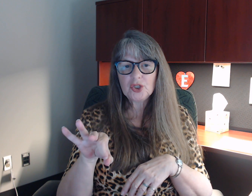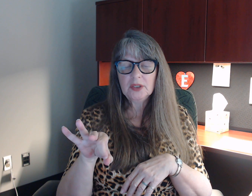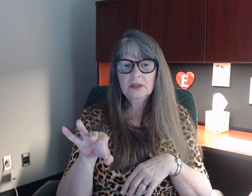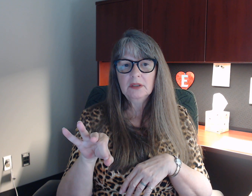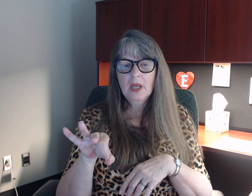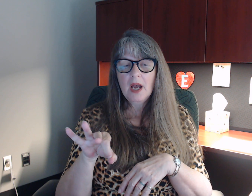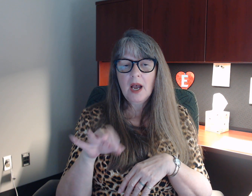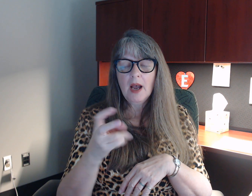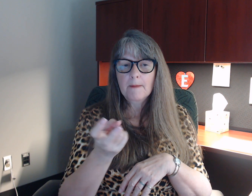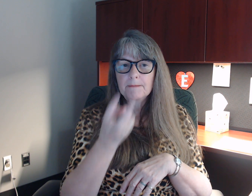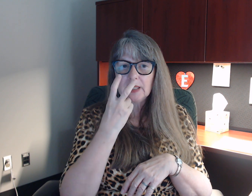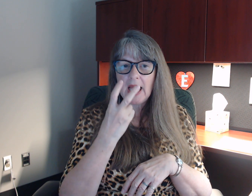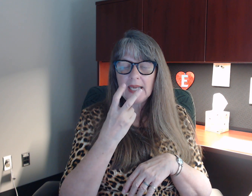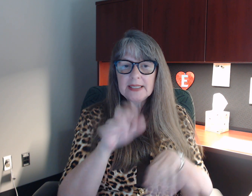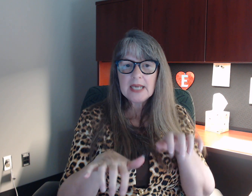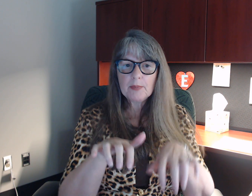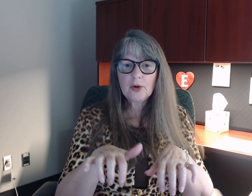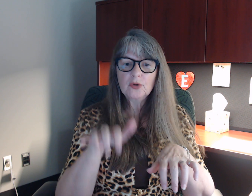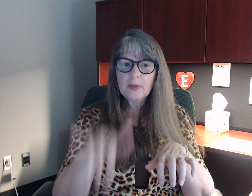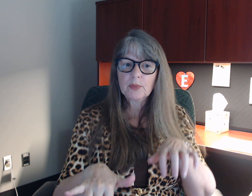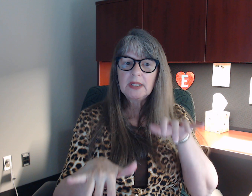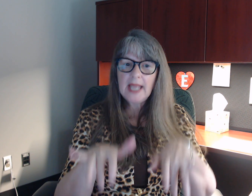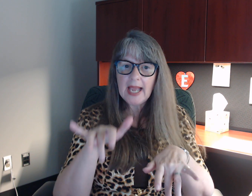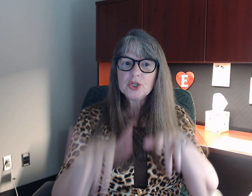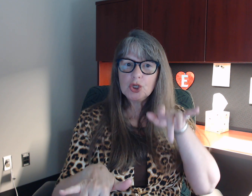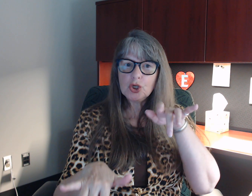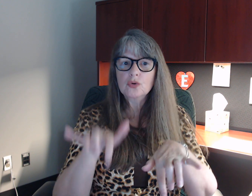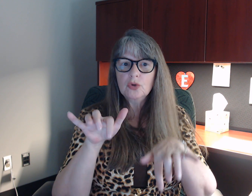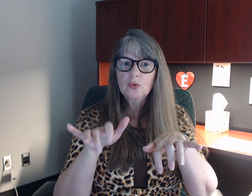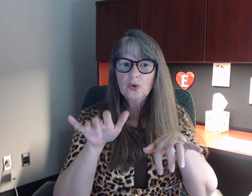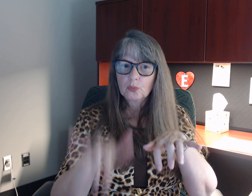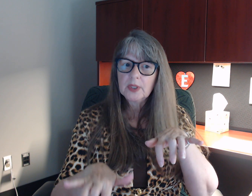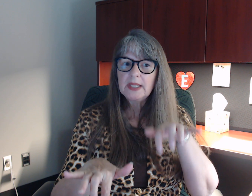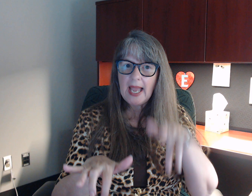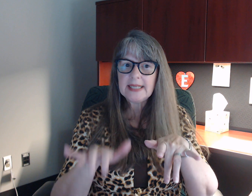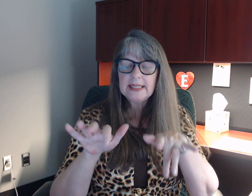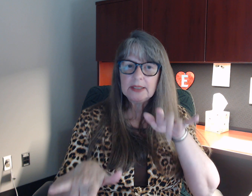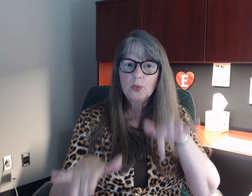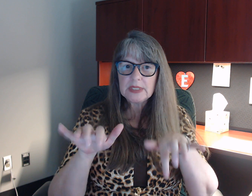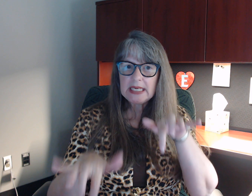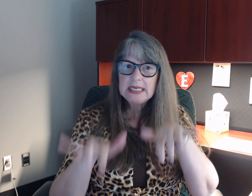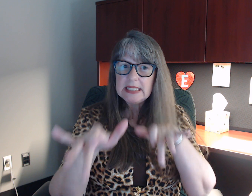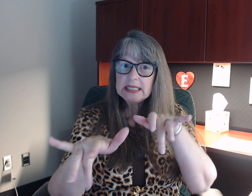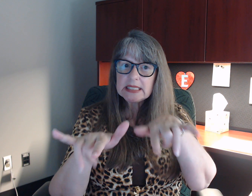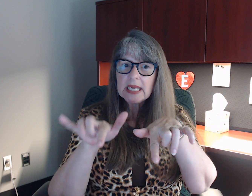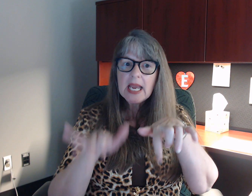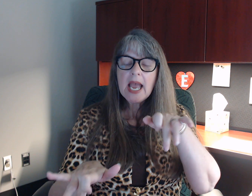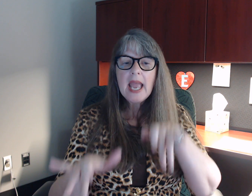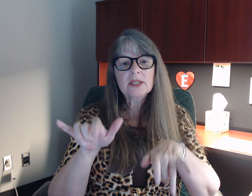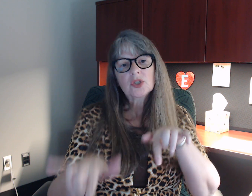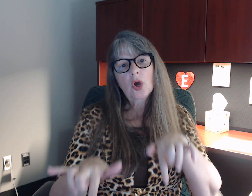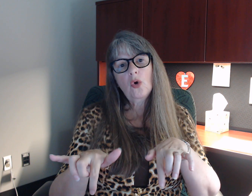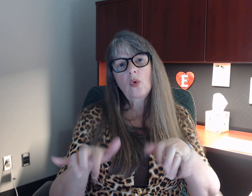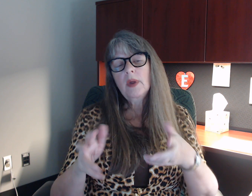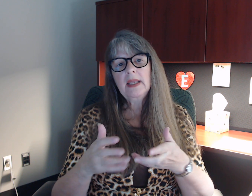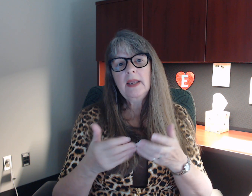old-fashioned blind typewriter, and you really had to you really had to hit those keys. And so even